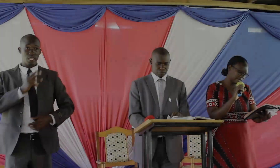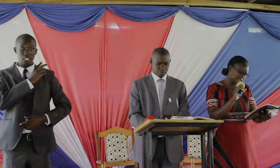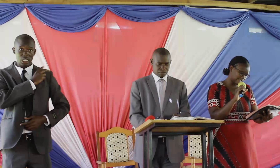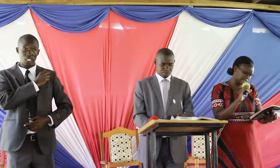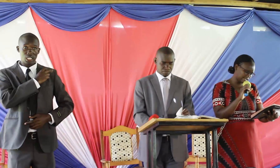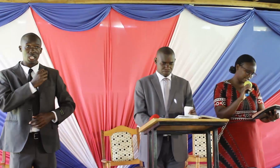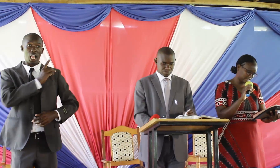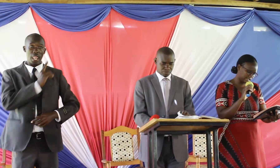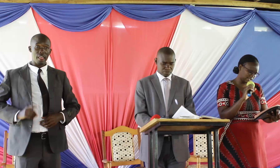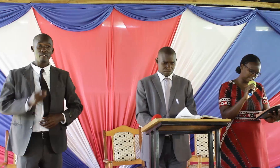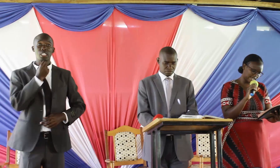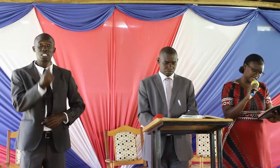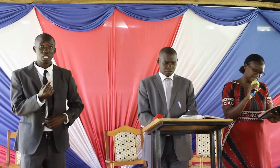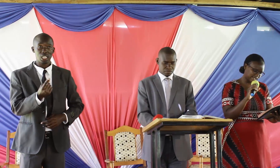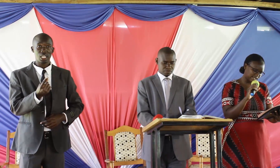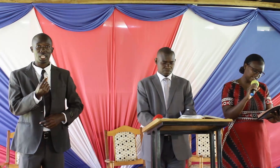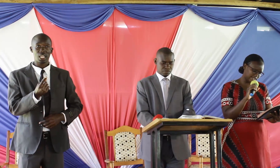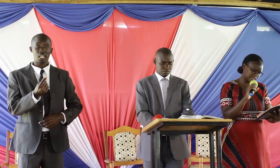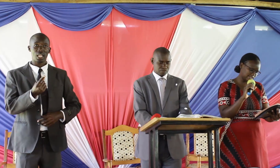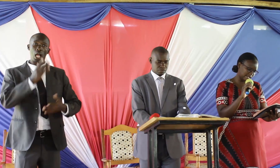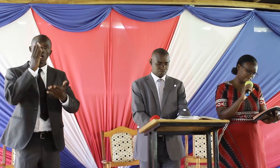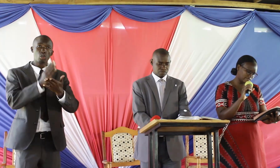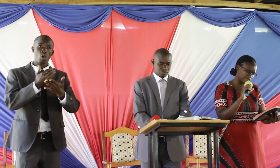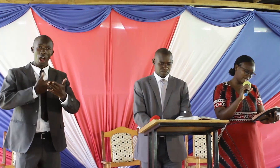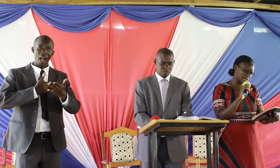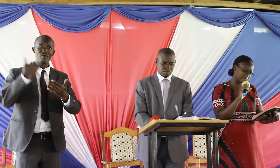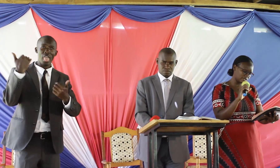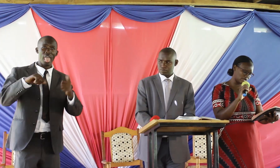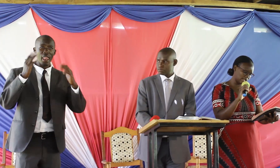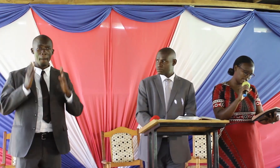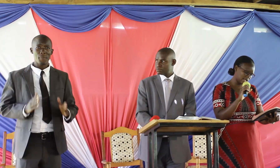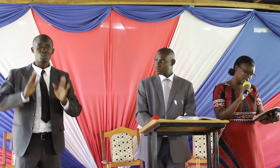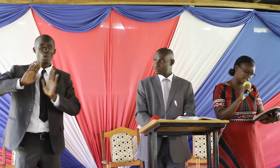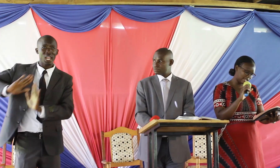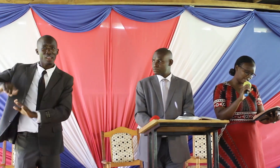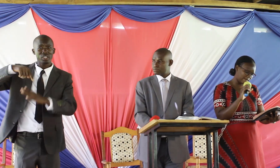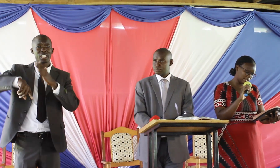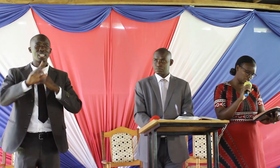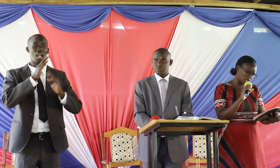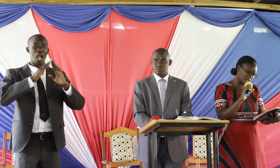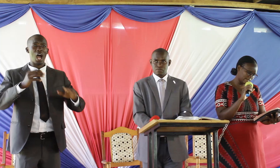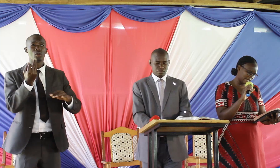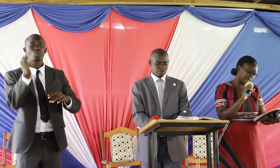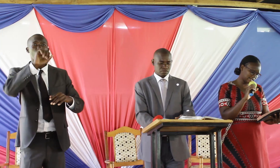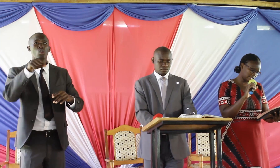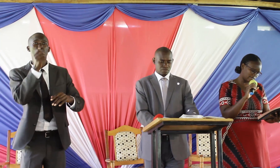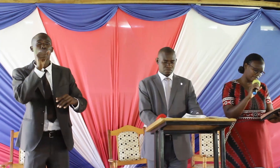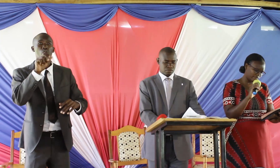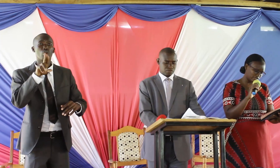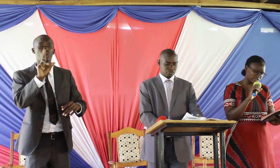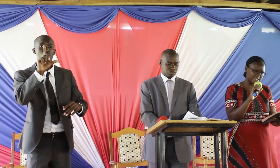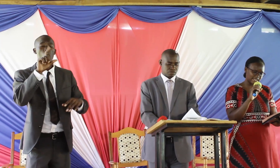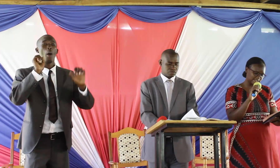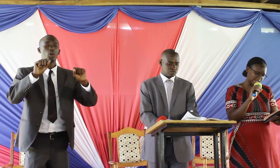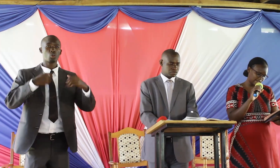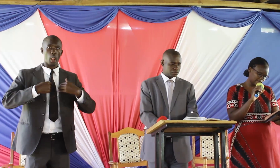And David said, "Is there yet any that is left of the house of Saul, that I may show him kindness